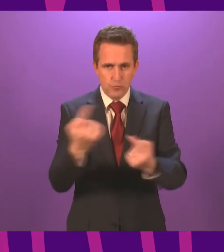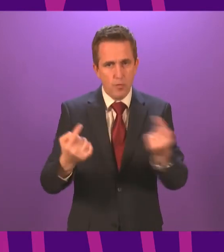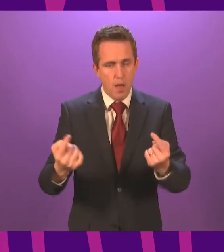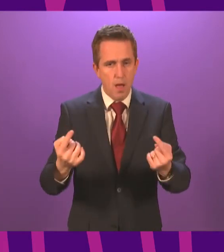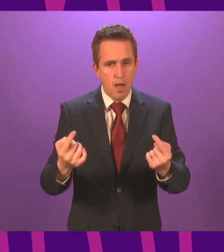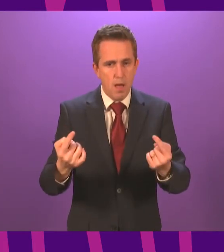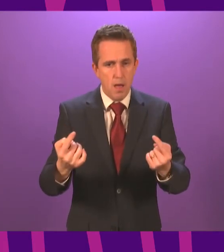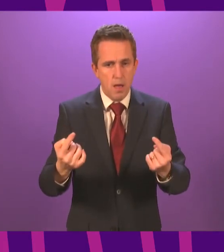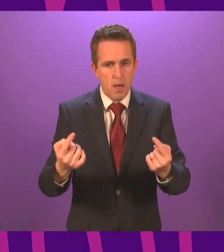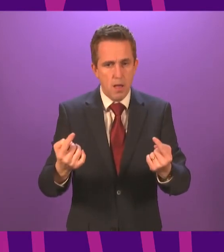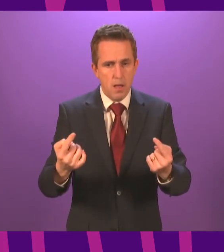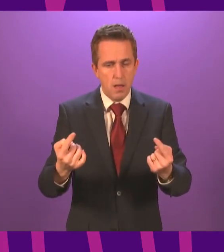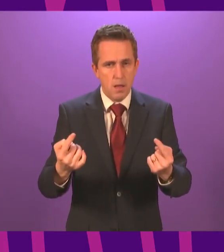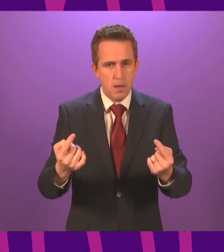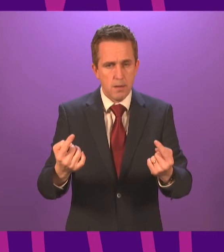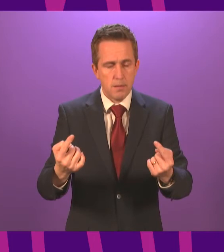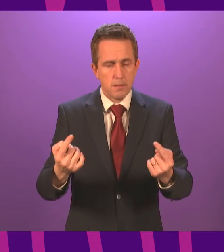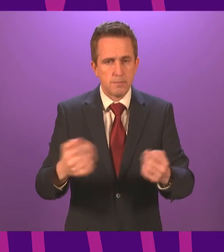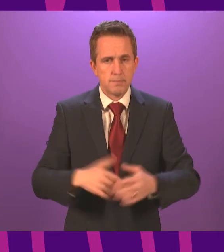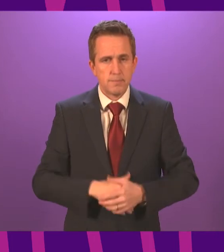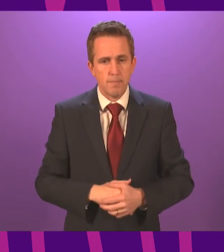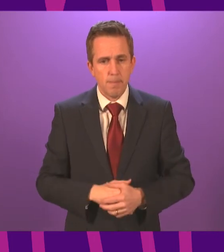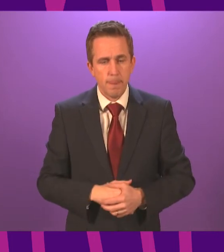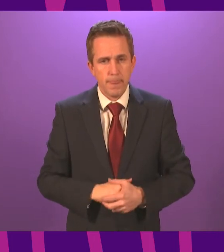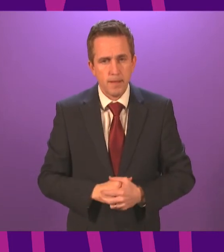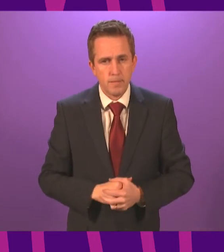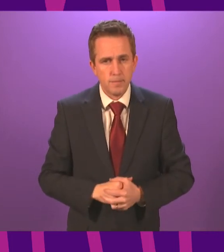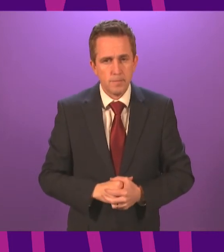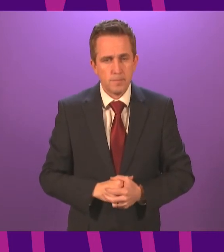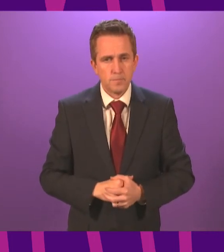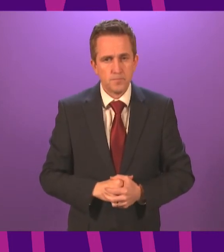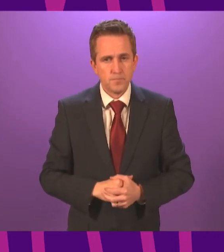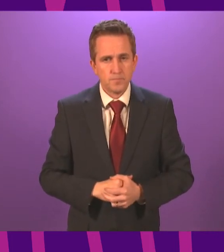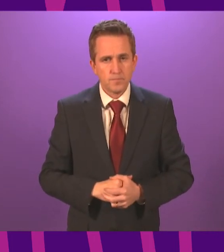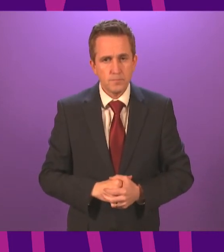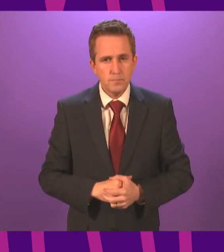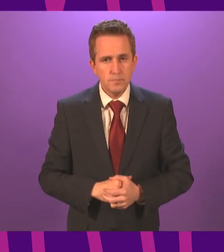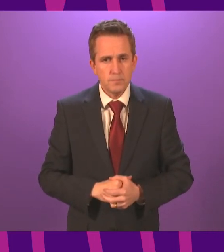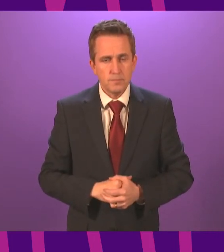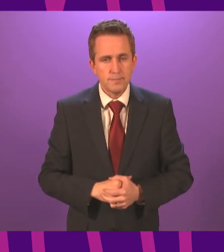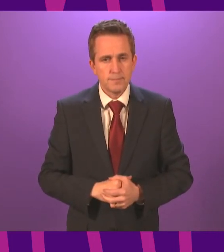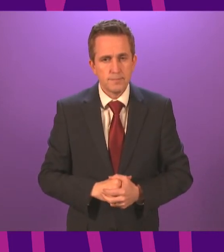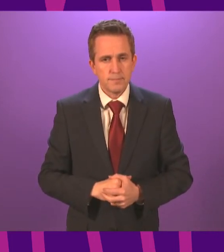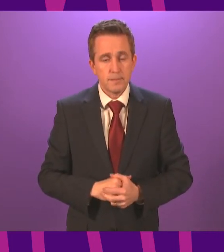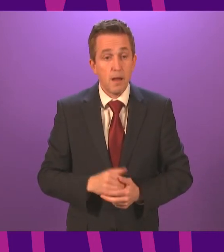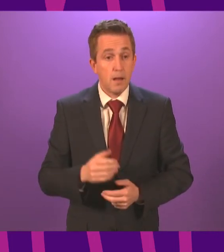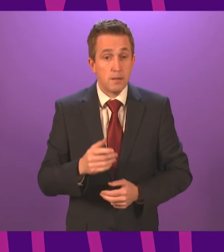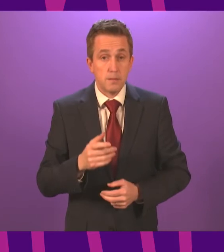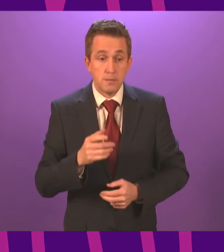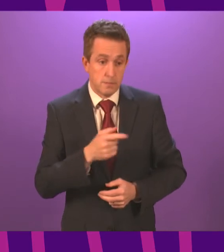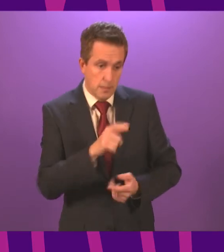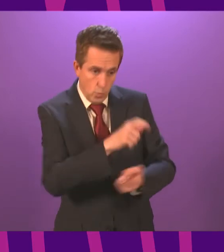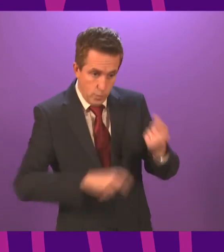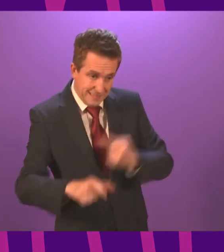in any sense, anything more than that. Now, of course, there's no point in protecting the community if we don't make